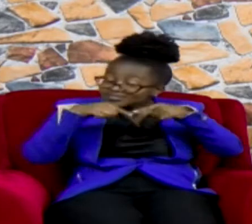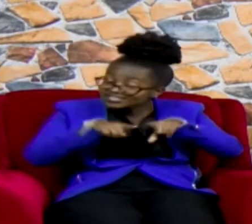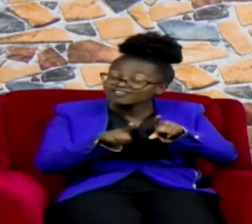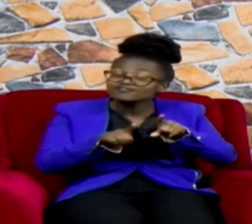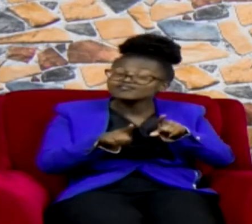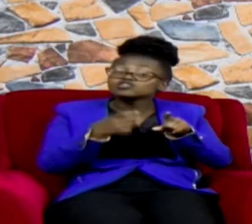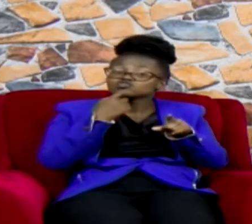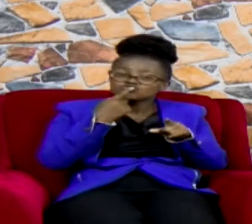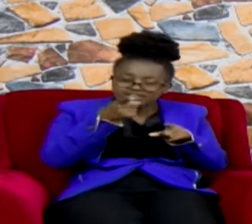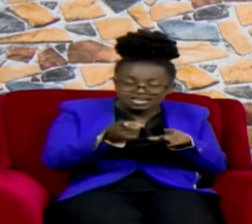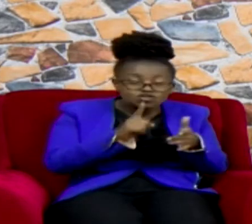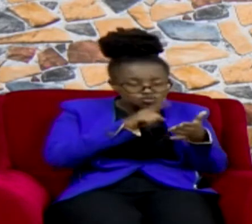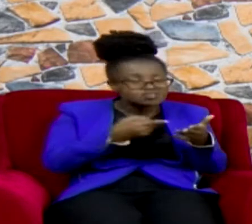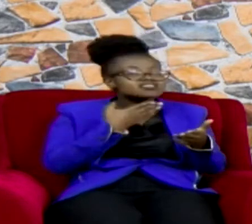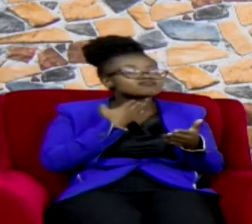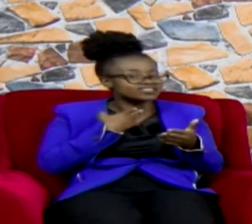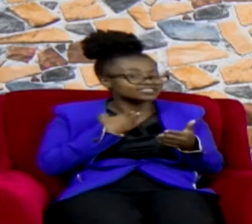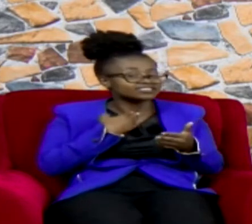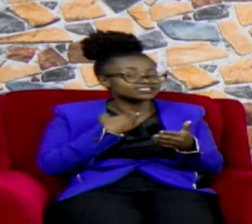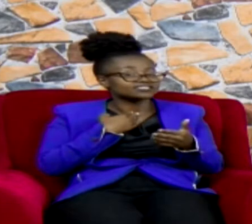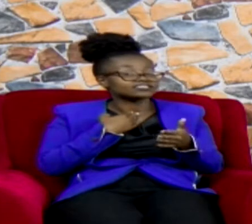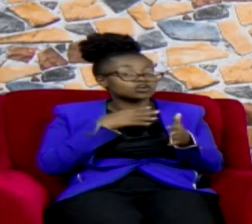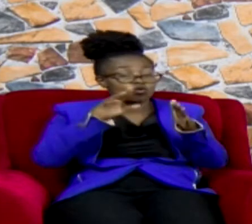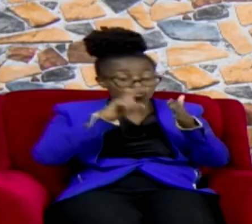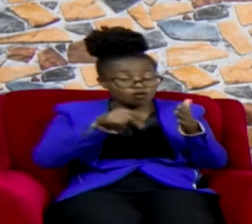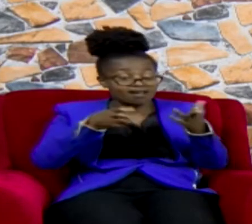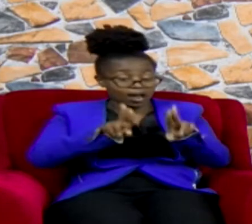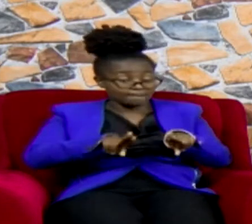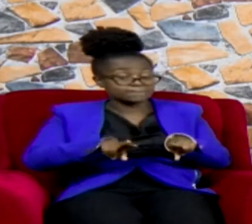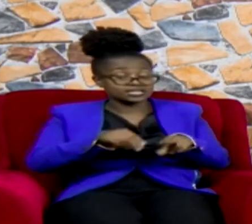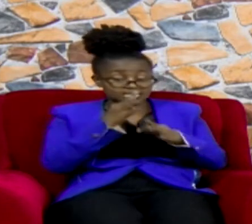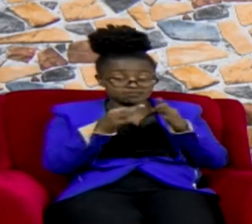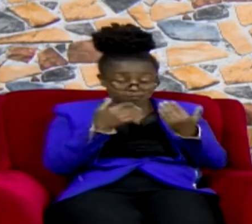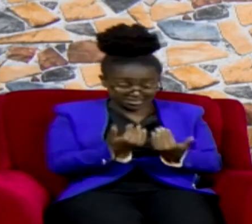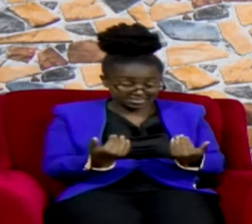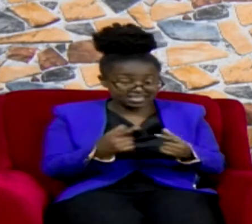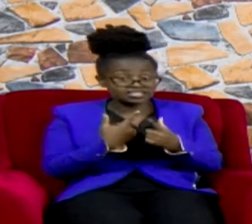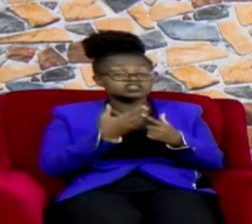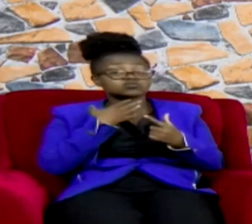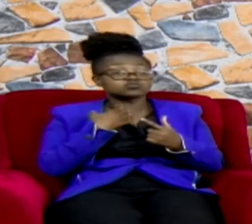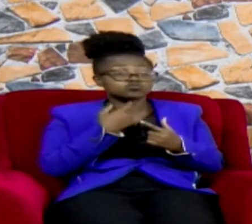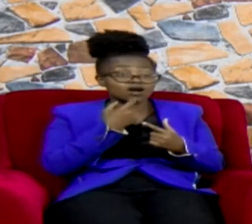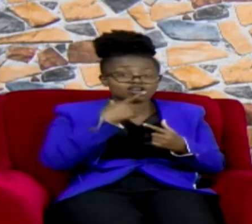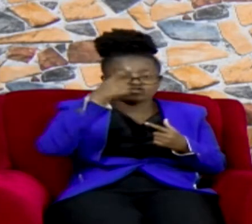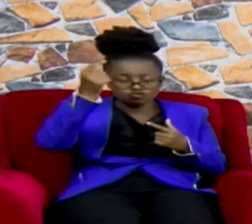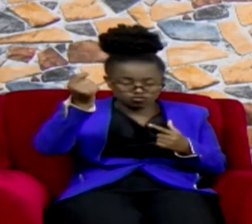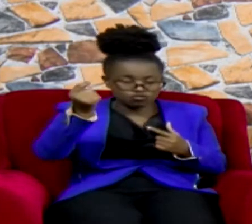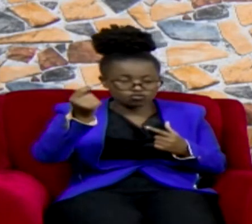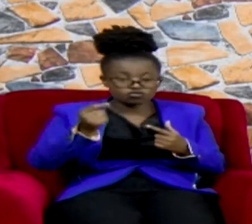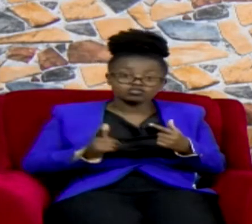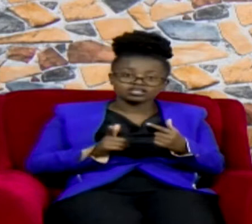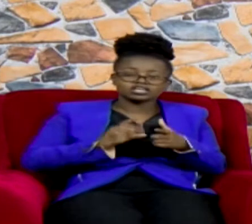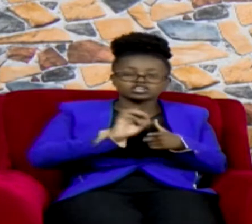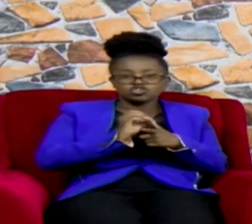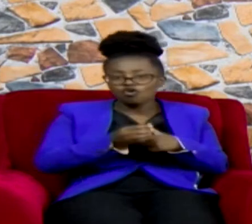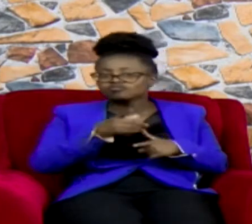You see, now this was you telling them and then they're doing. Yes. What happens when I am the child and I want to say, I want to go to the ladies, the